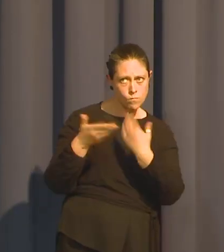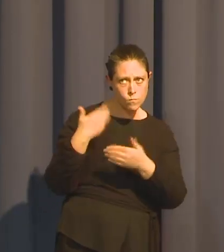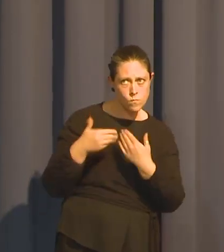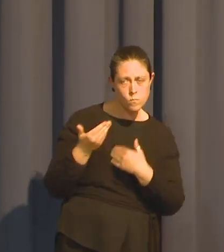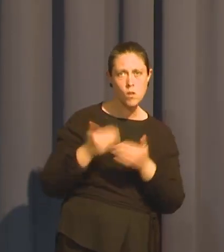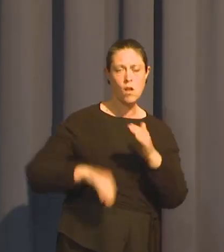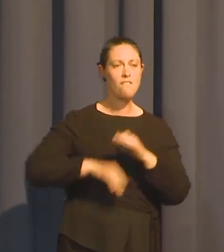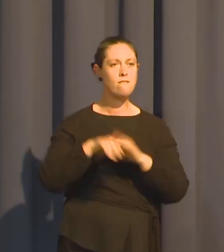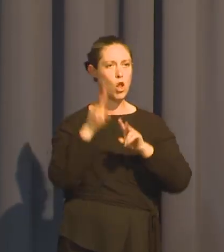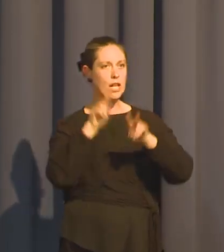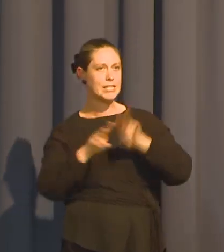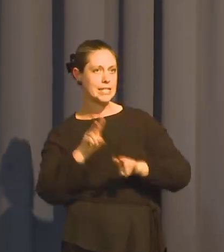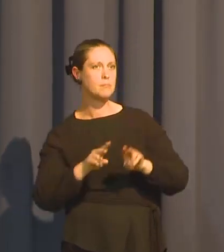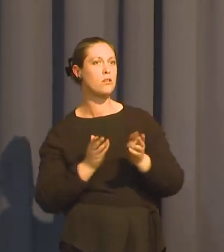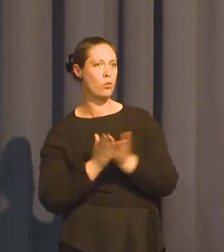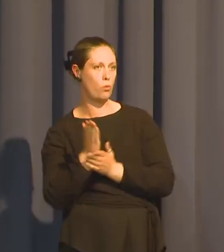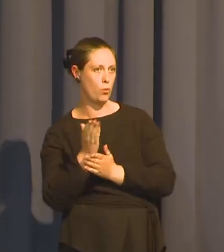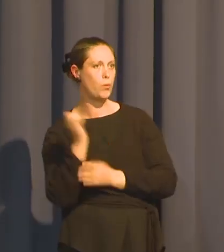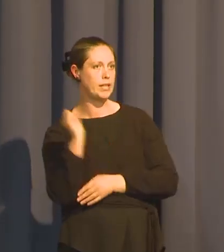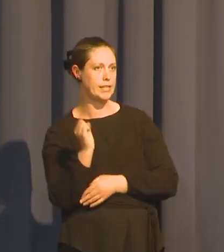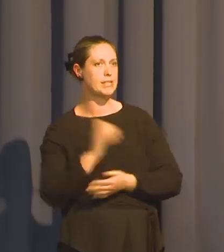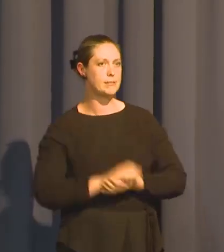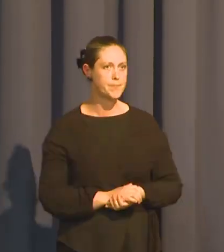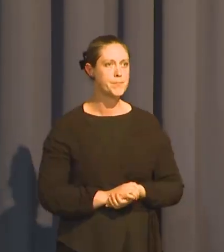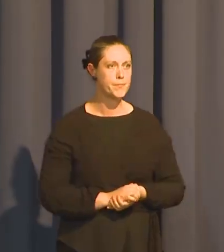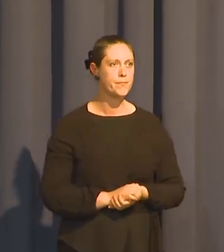full assessment.